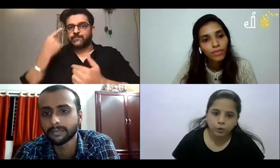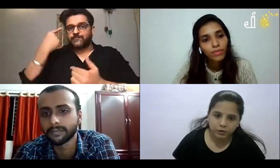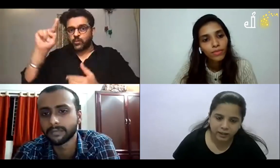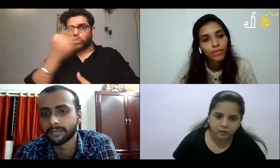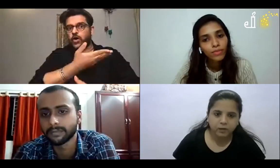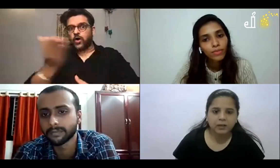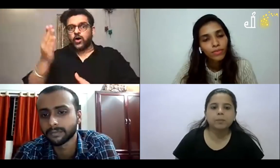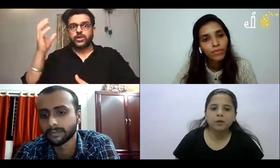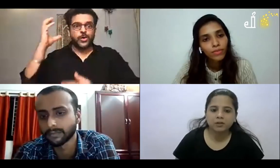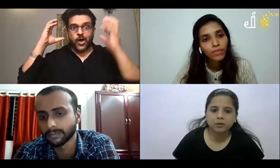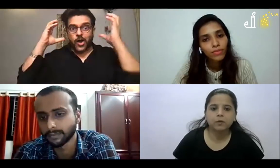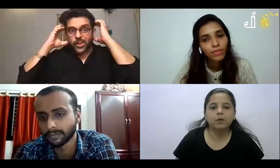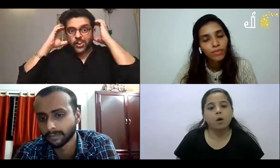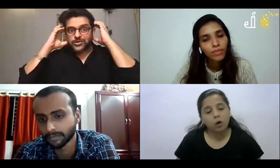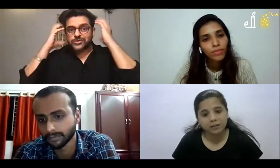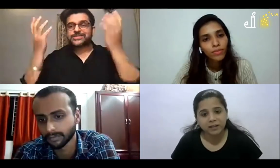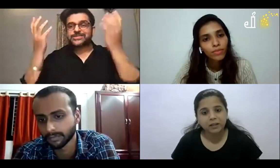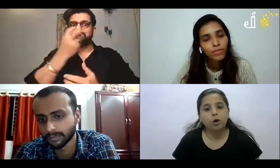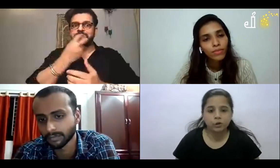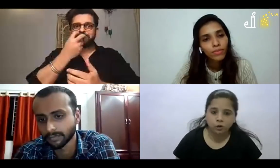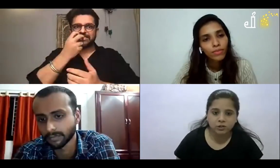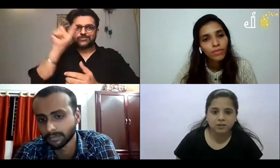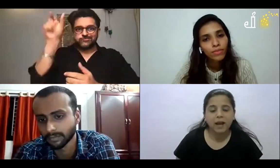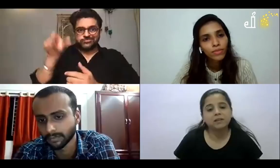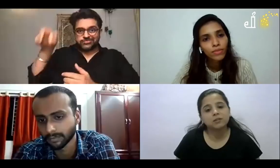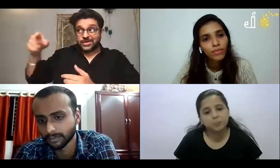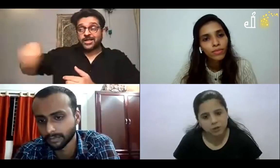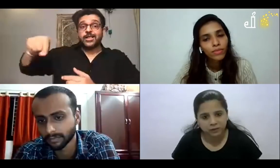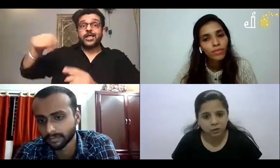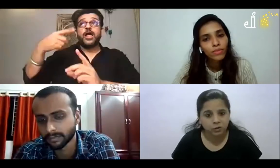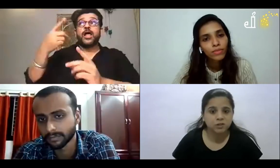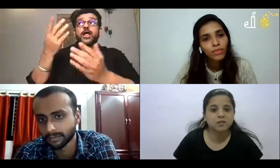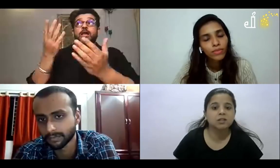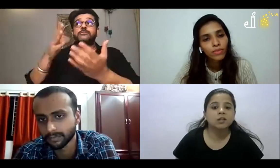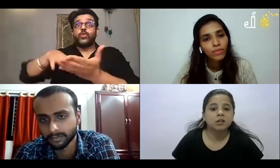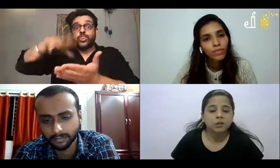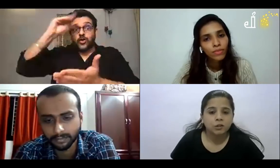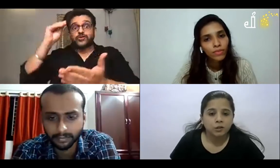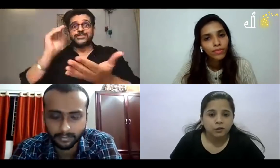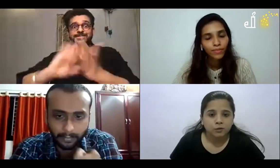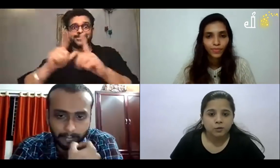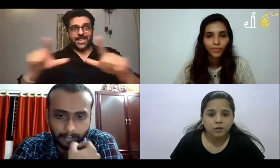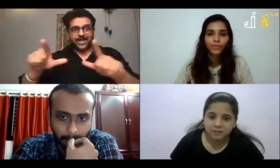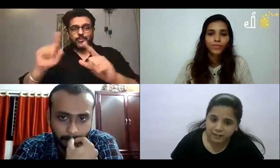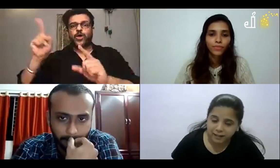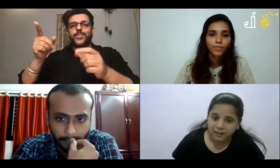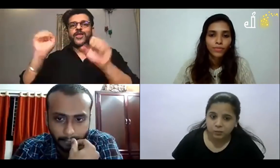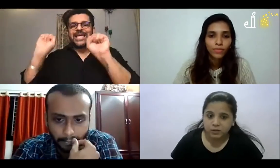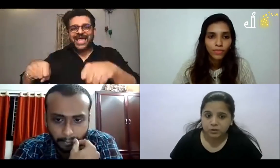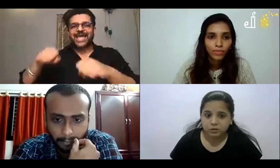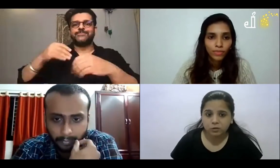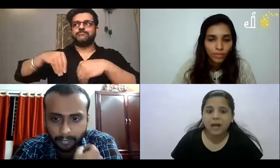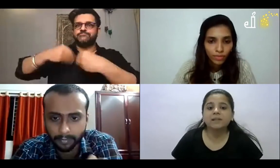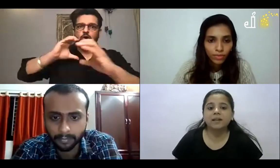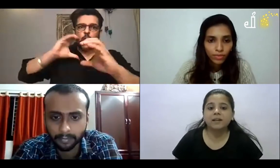do you think will it be possible for all the audiologists and the speech pathologists to learn sign